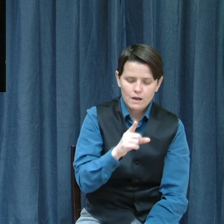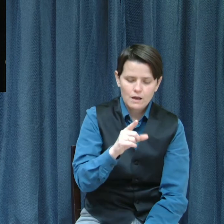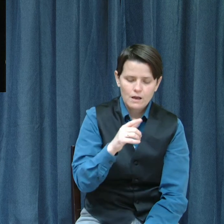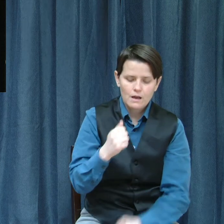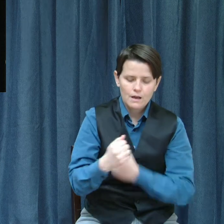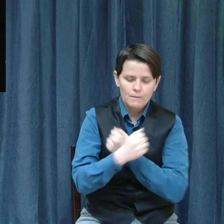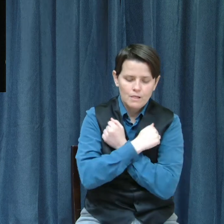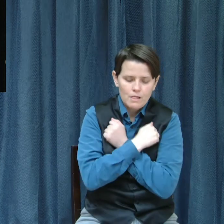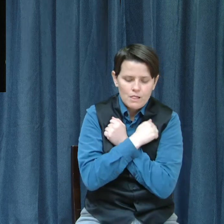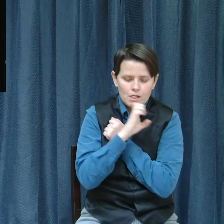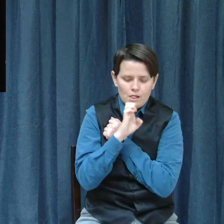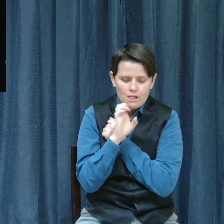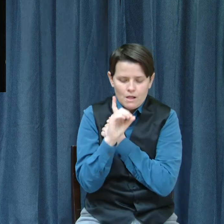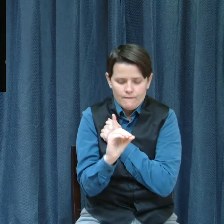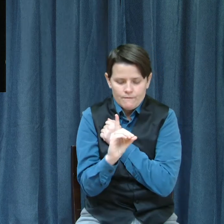And as